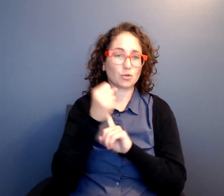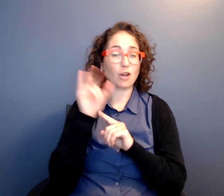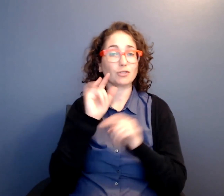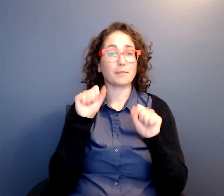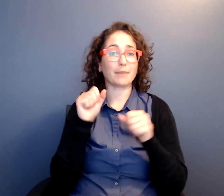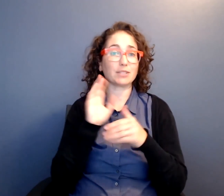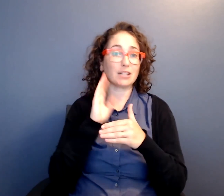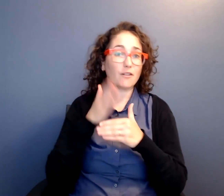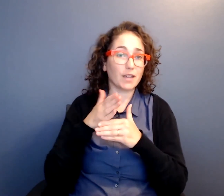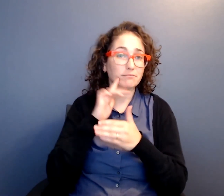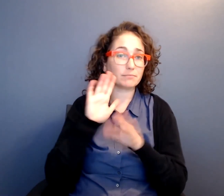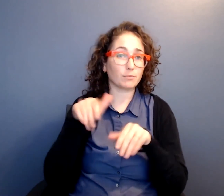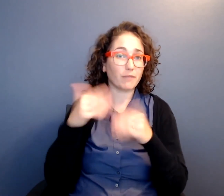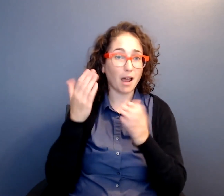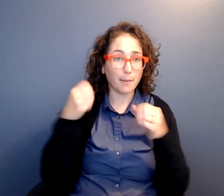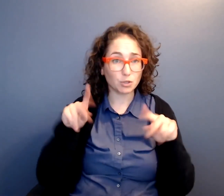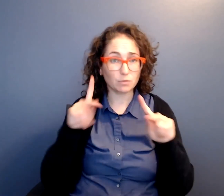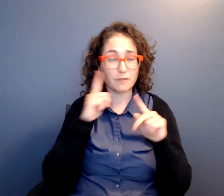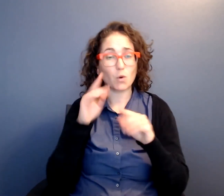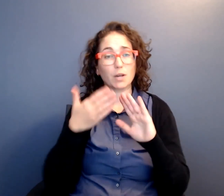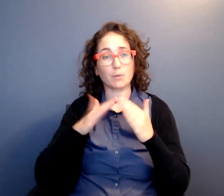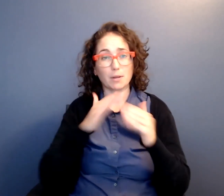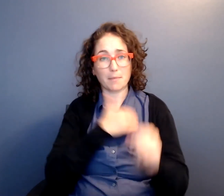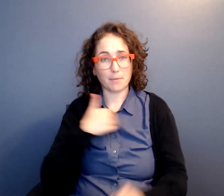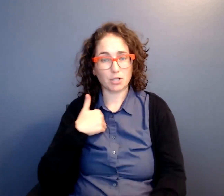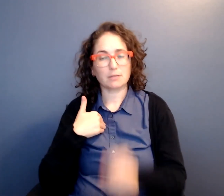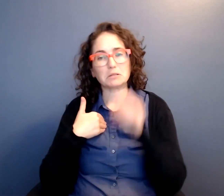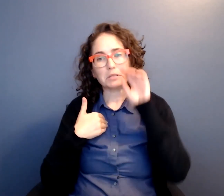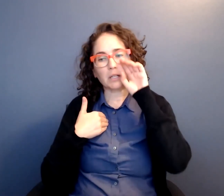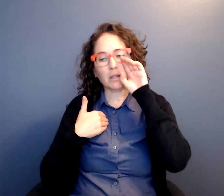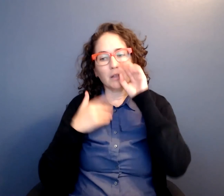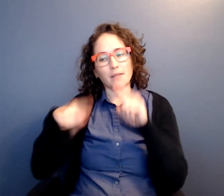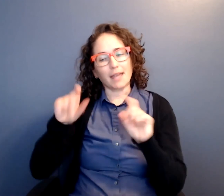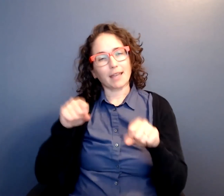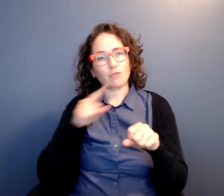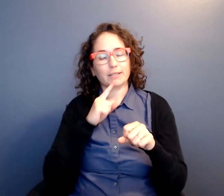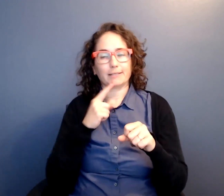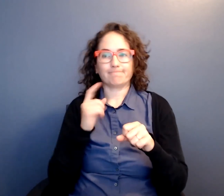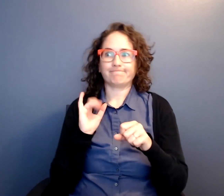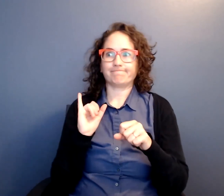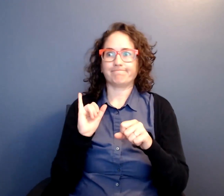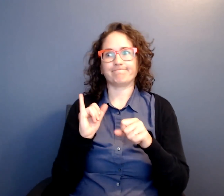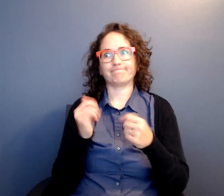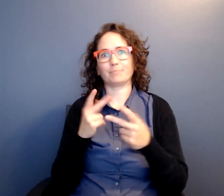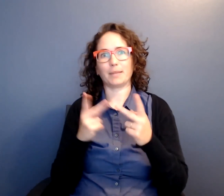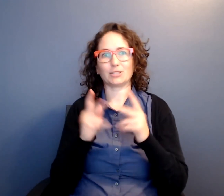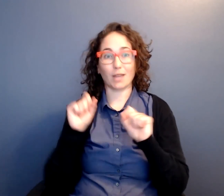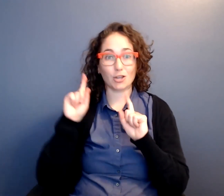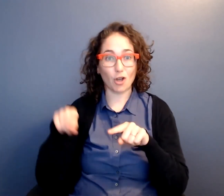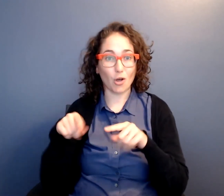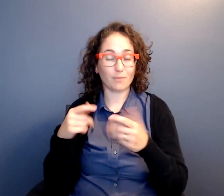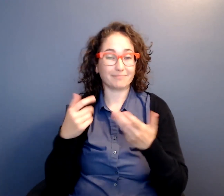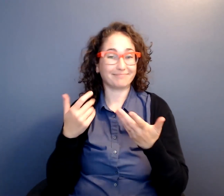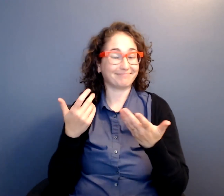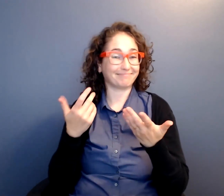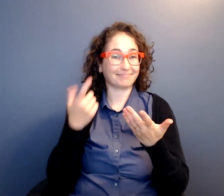provide opportunities, for our community members to have some place to go when. And I don't think there's